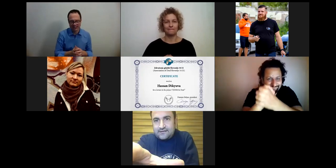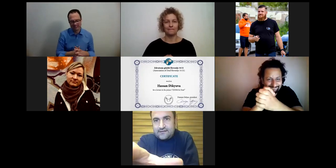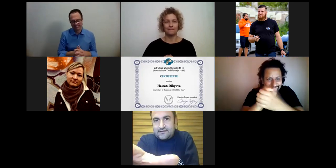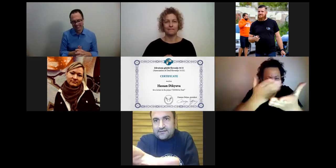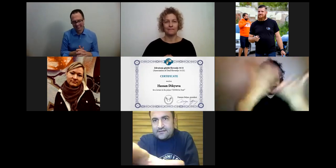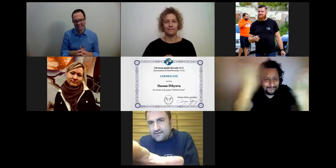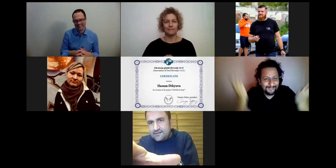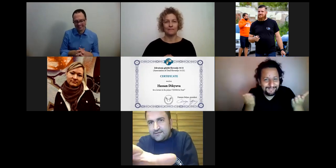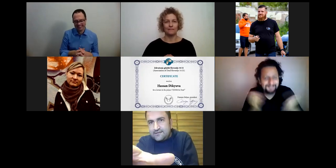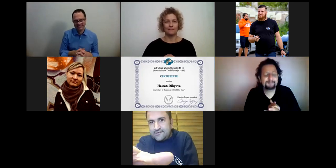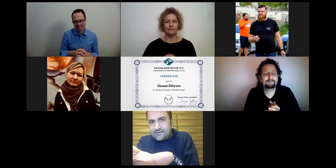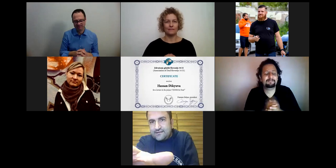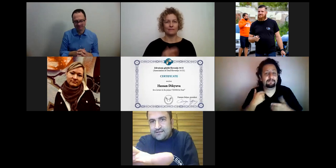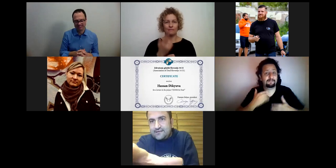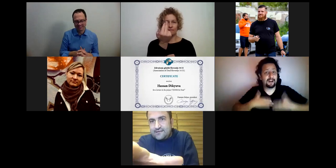Hello,